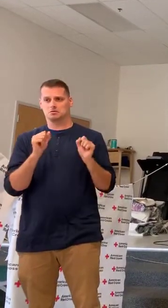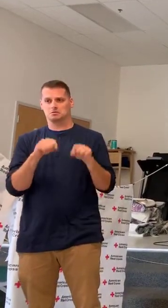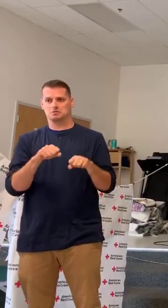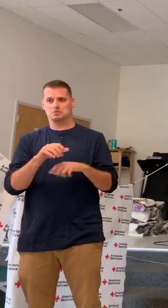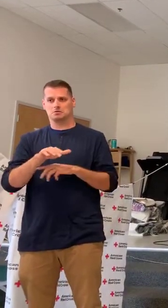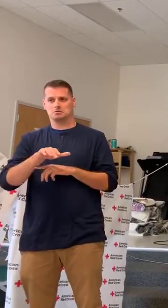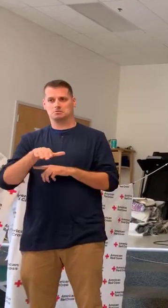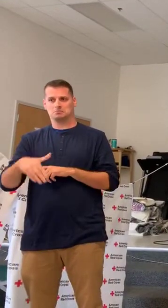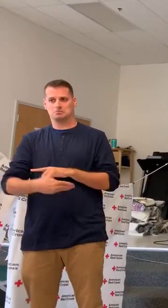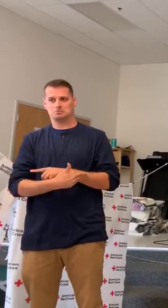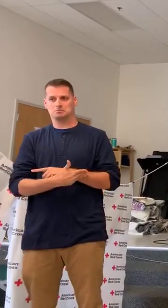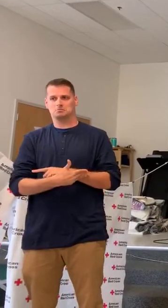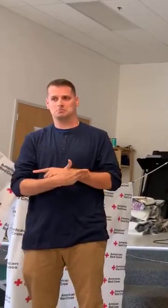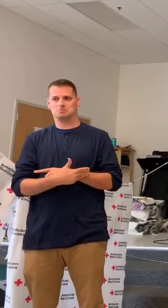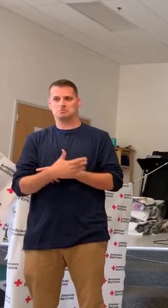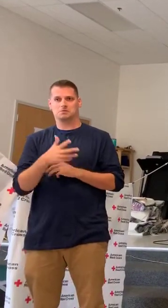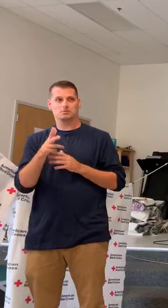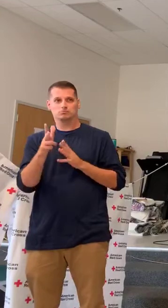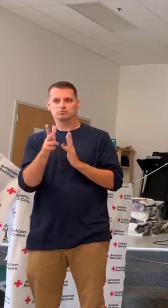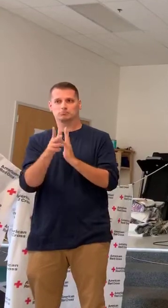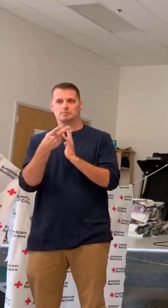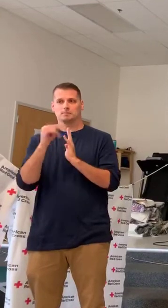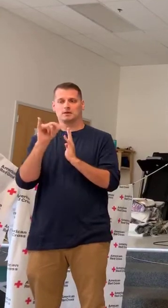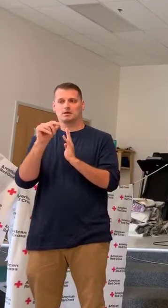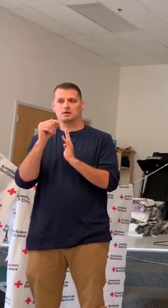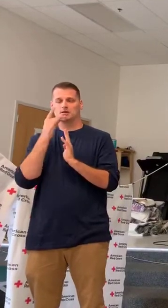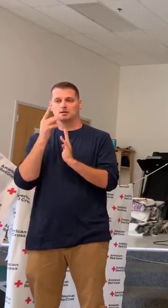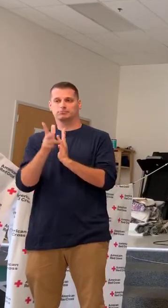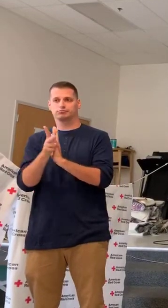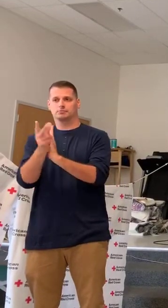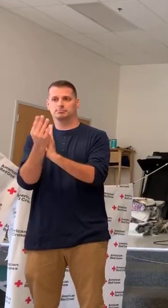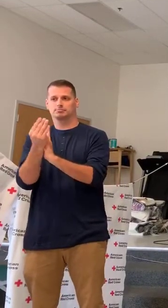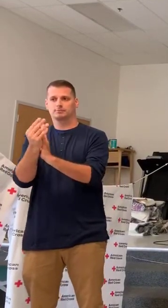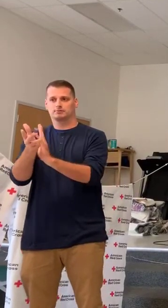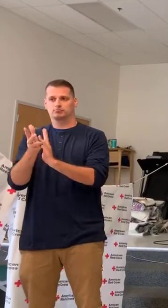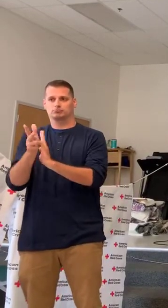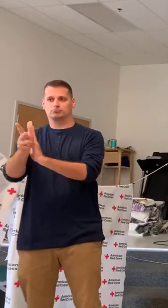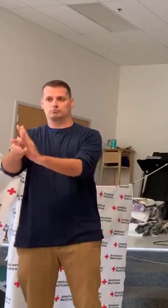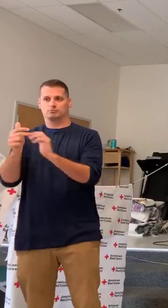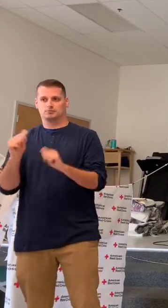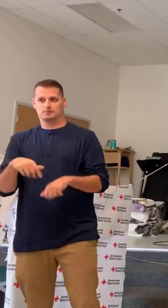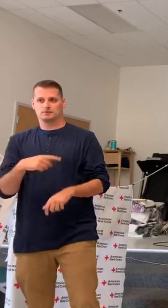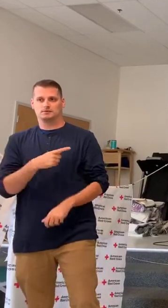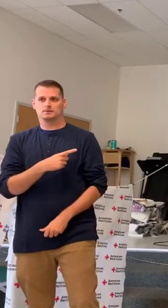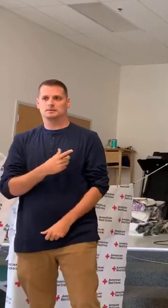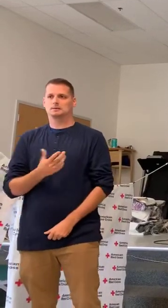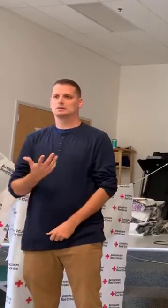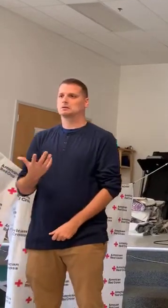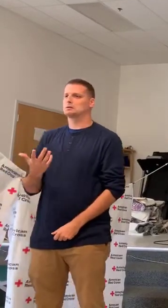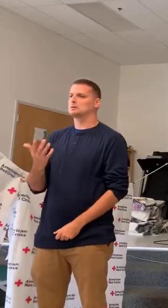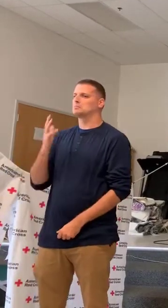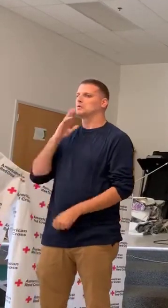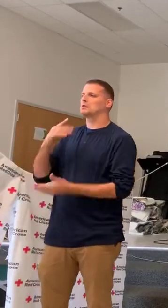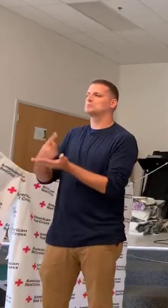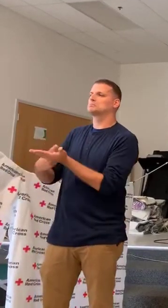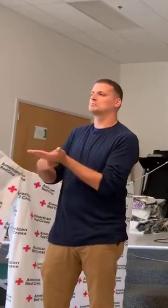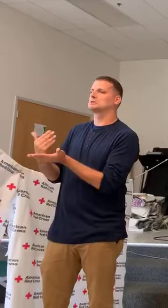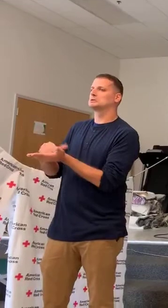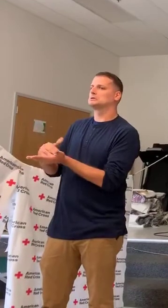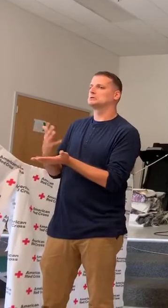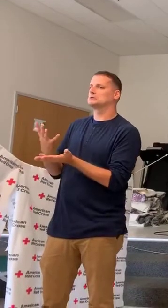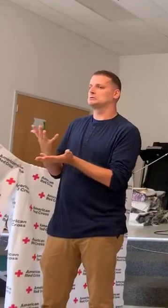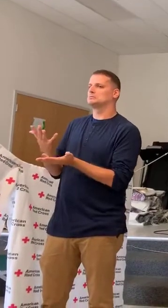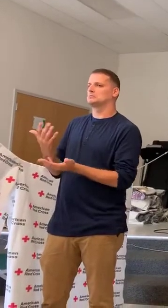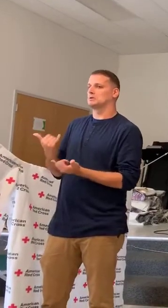where it's so smoke filled in there. If we need to, we can reevaluate. But our night shift is out there. That guy's been out there every day, and we talked to everybody who's working out